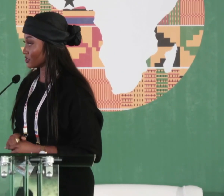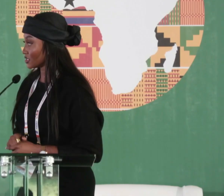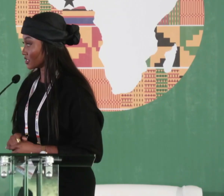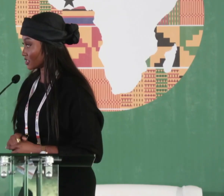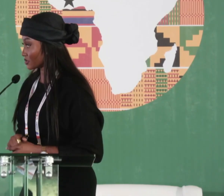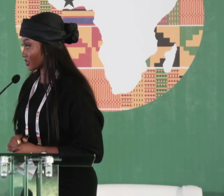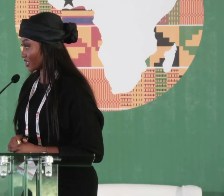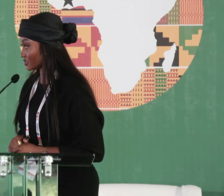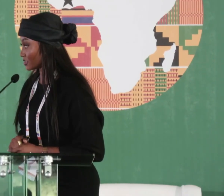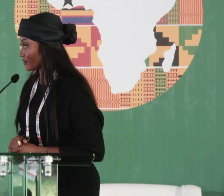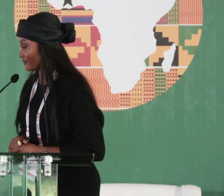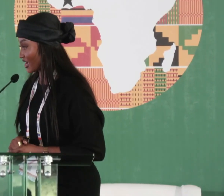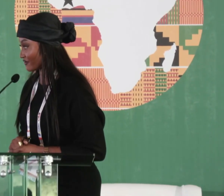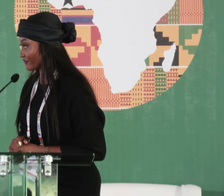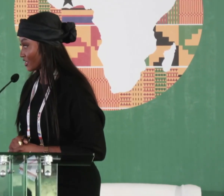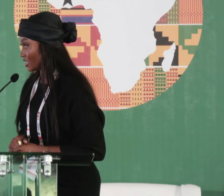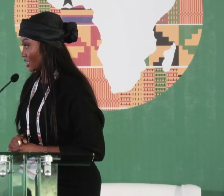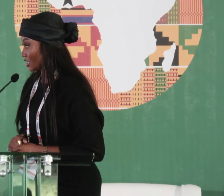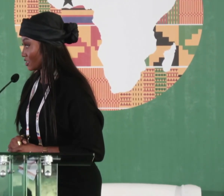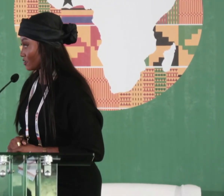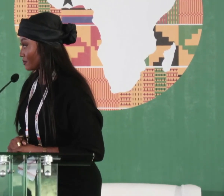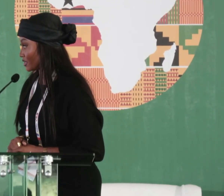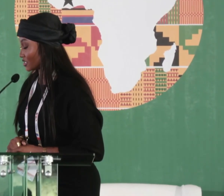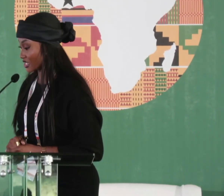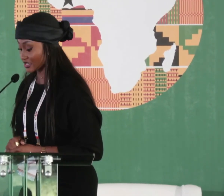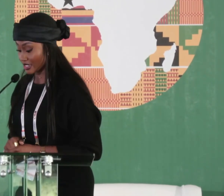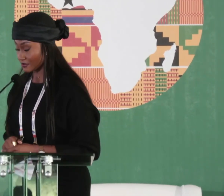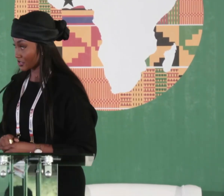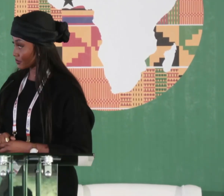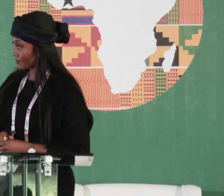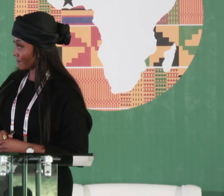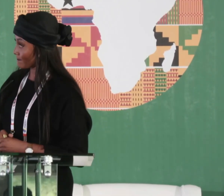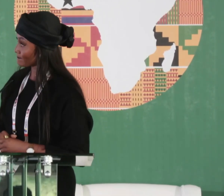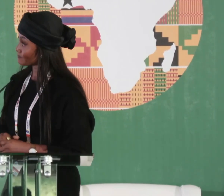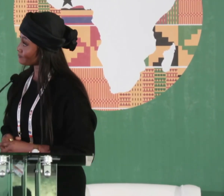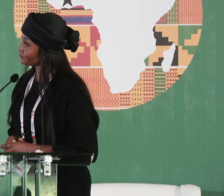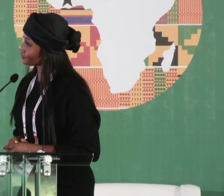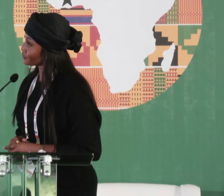male, 6%, 5 in number. Next slide, please.